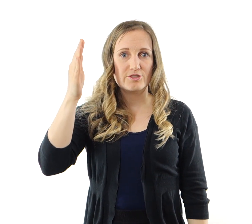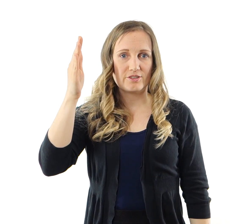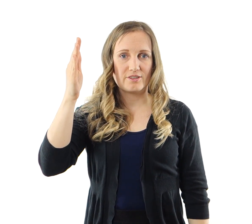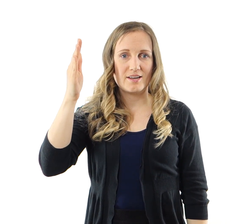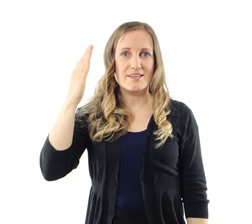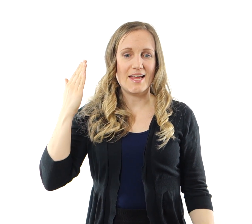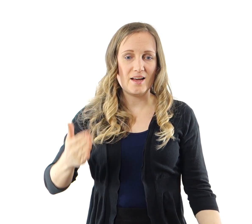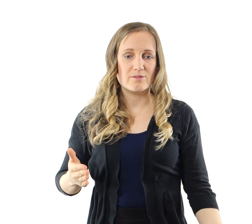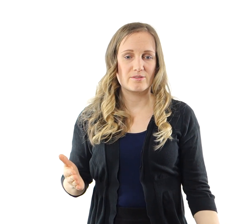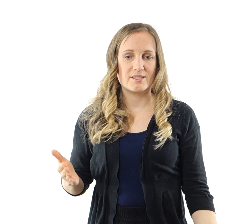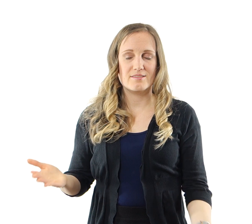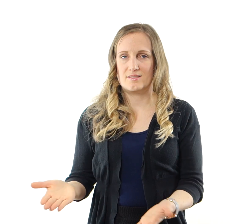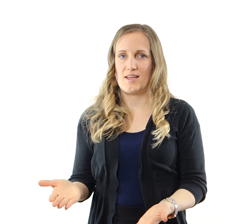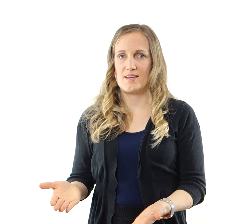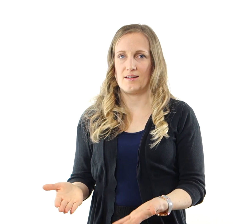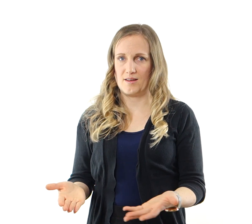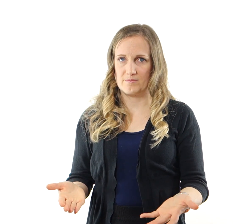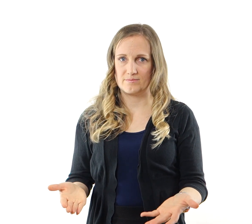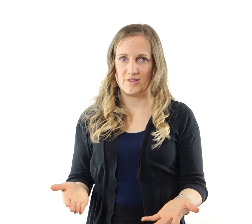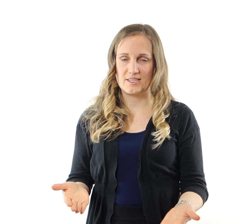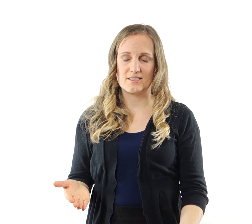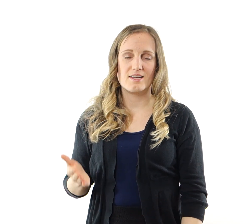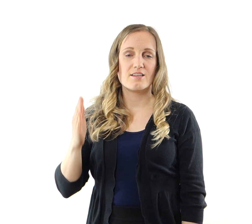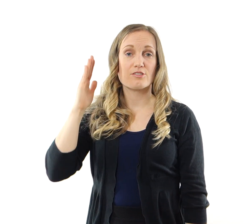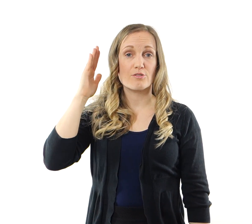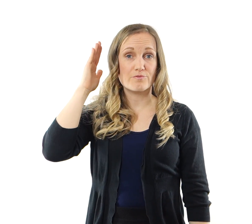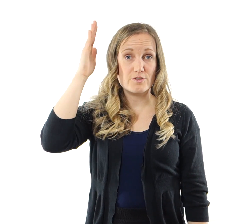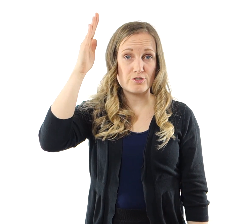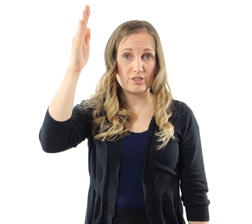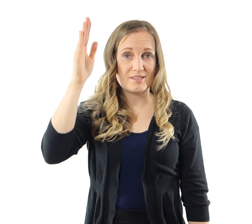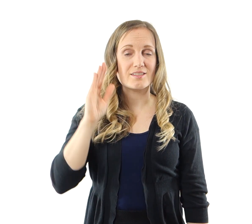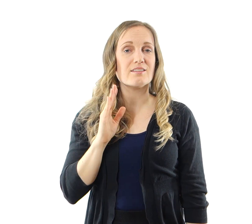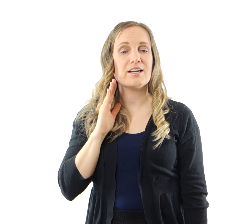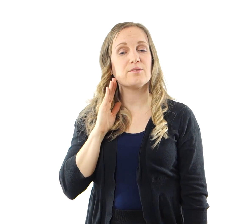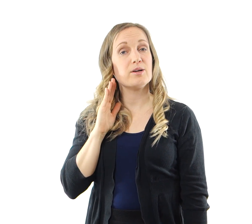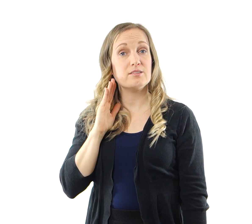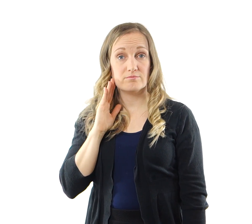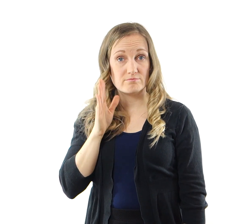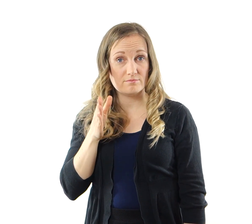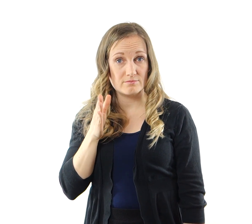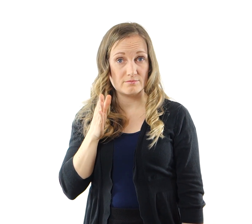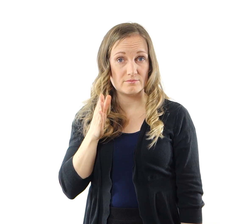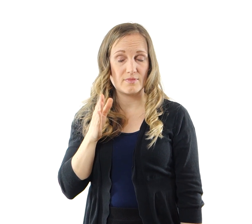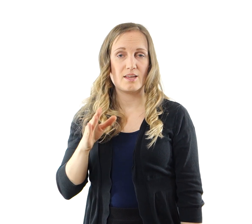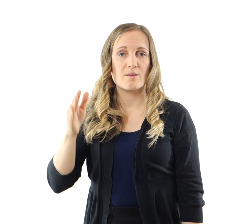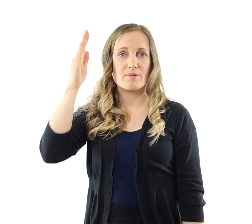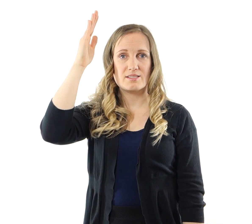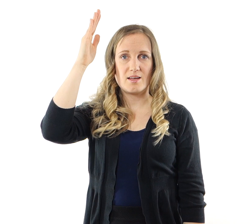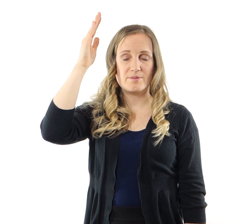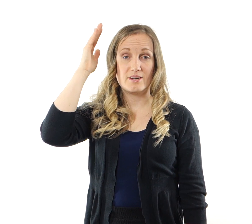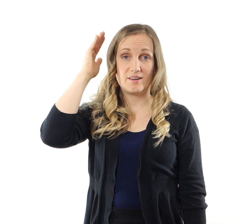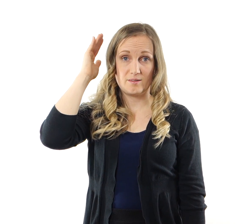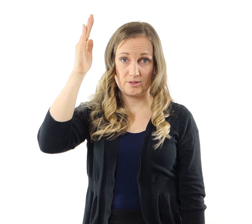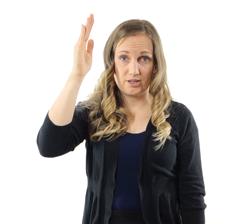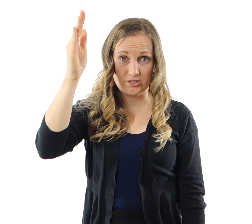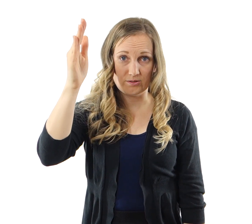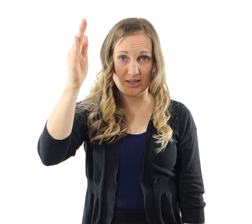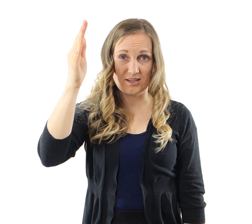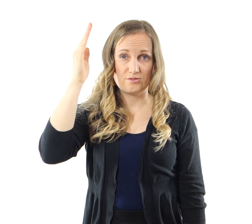future, now he'll say, come, right? So future, it's a little like will, but it's up here, and we're going to do it kind of